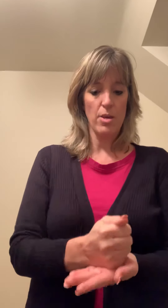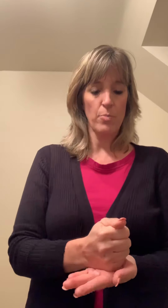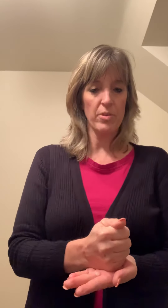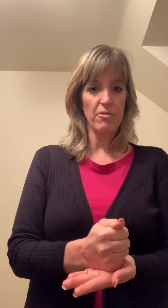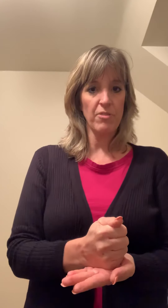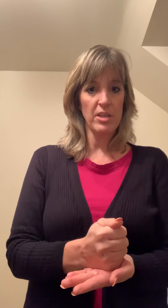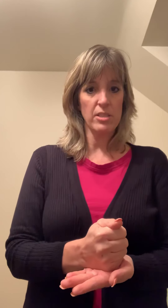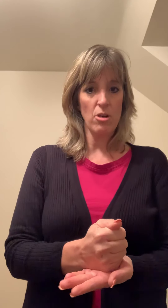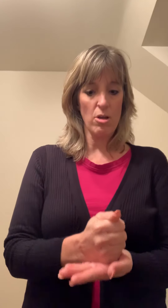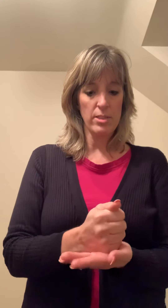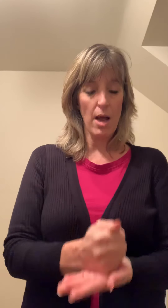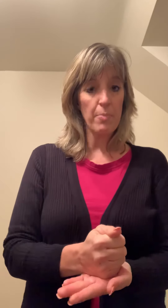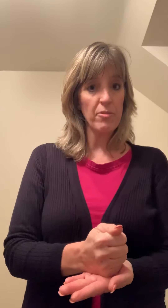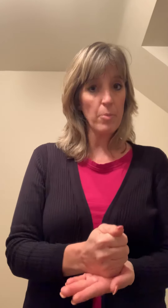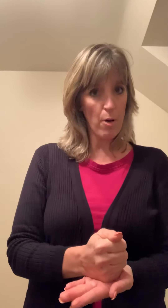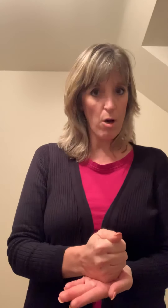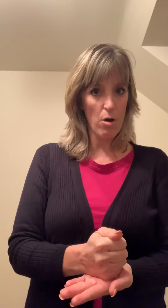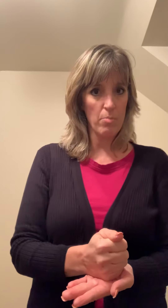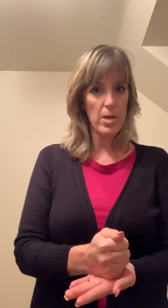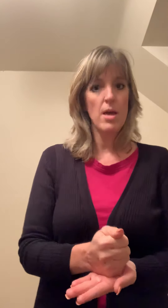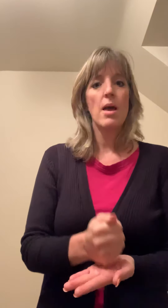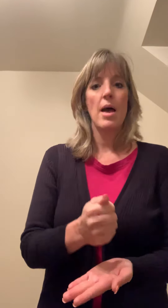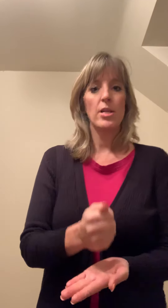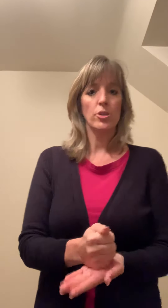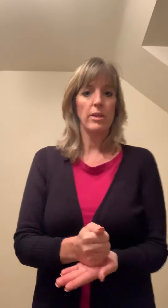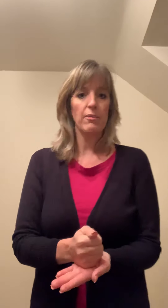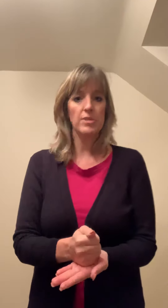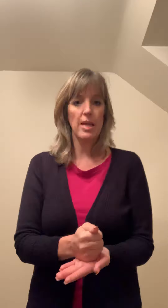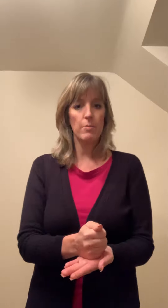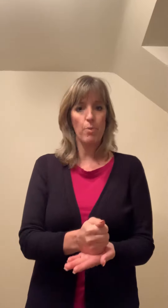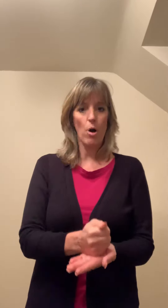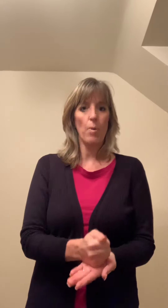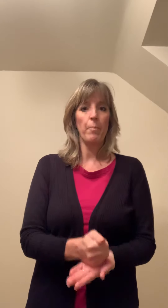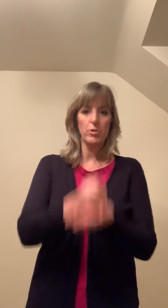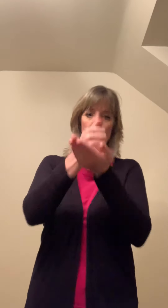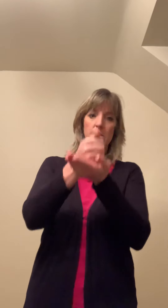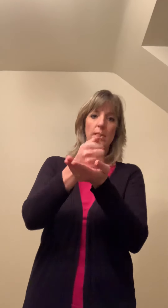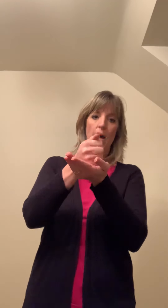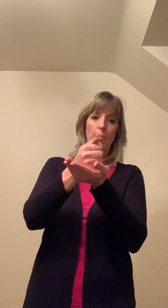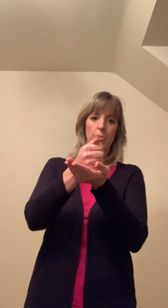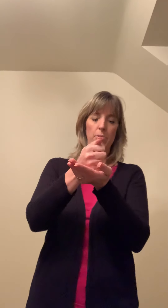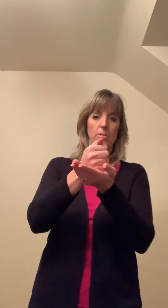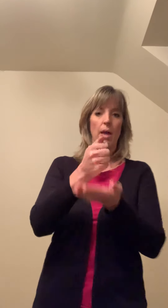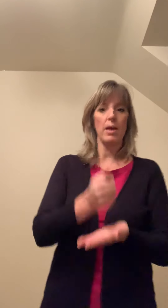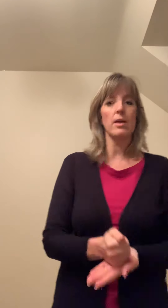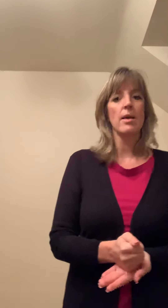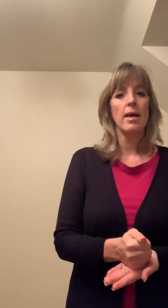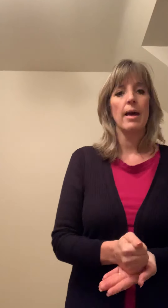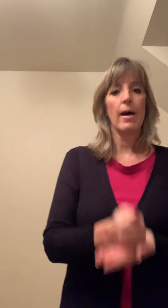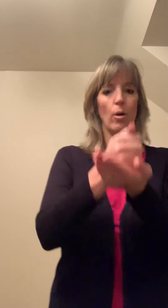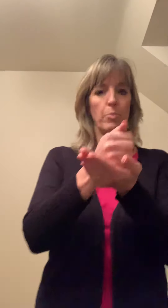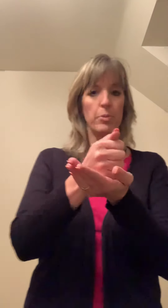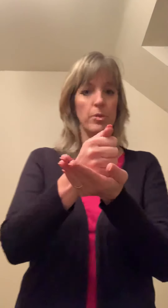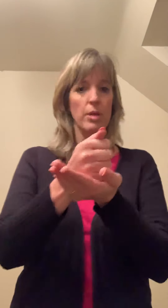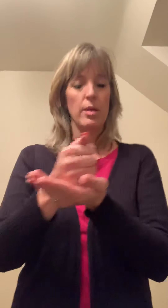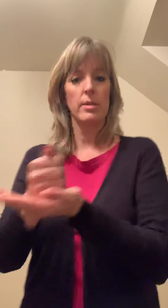put the fist on top of the palm, and your left hand palm pushes it up, okay? Help. This